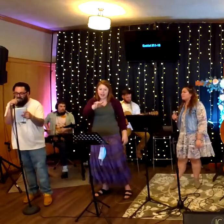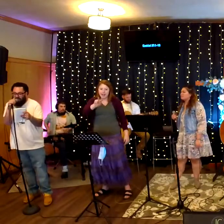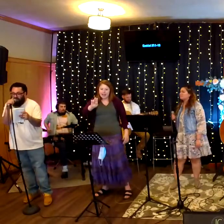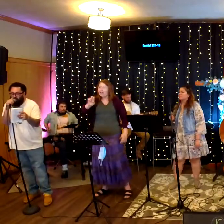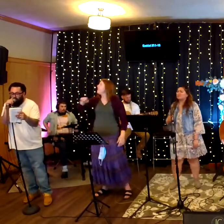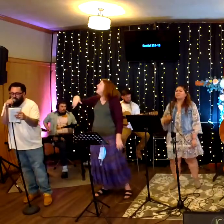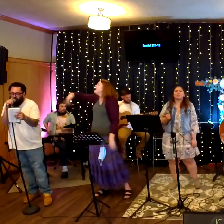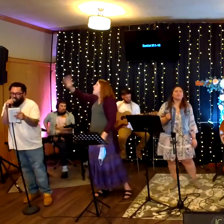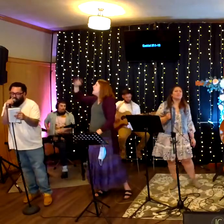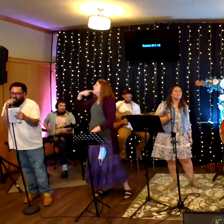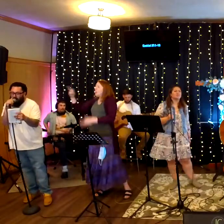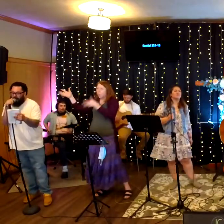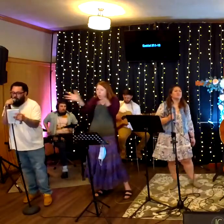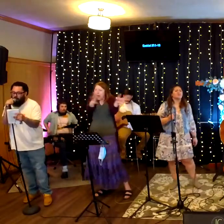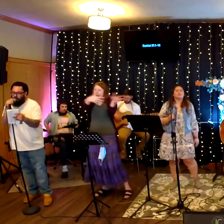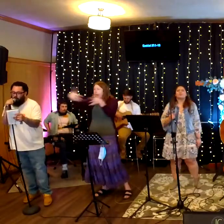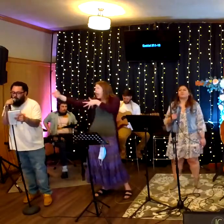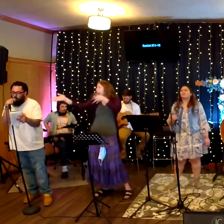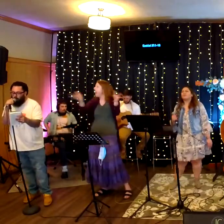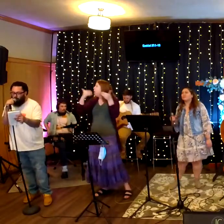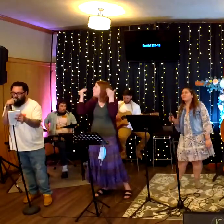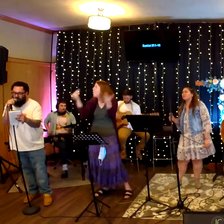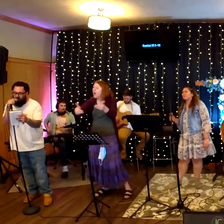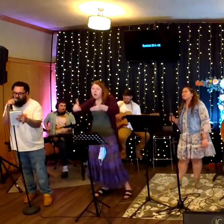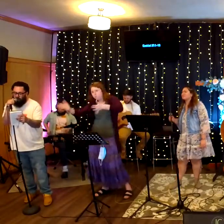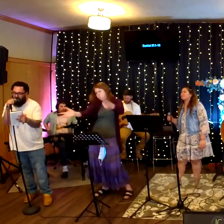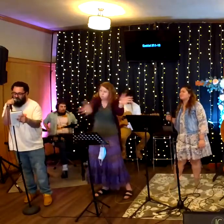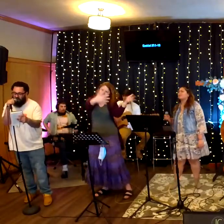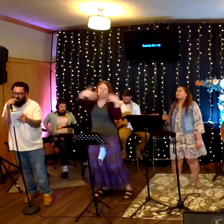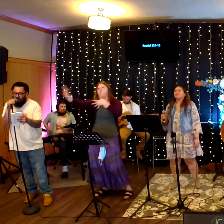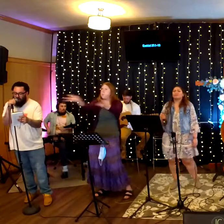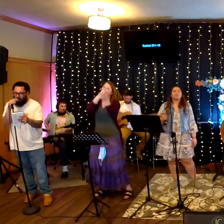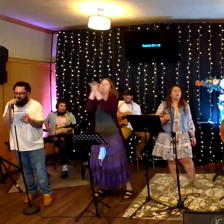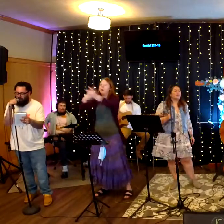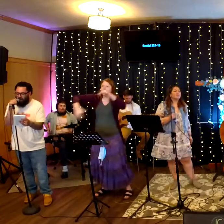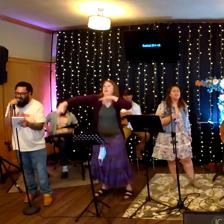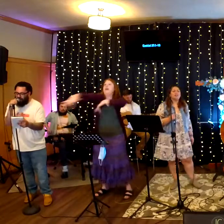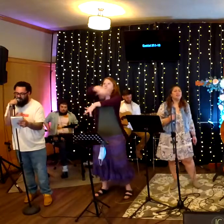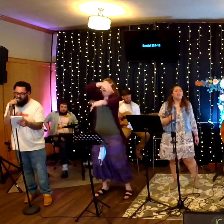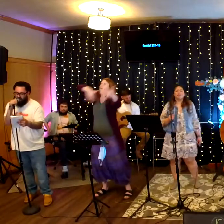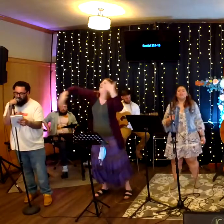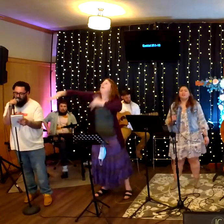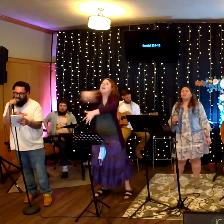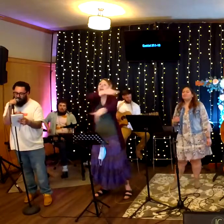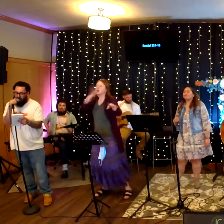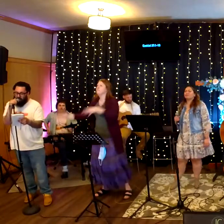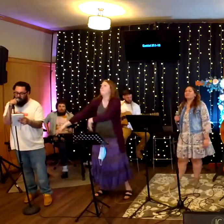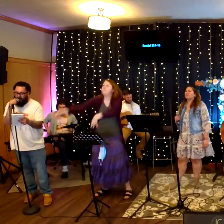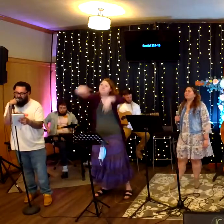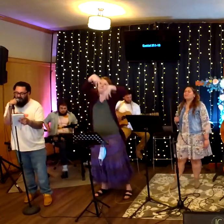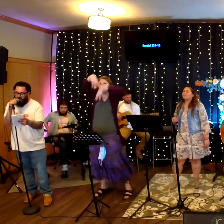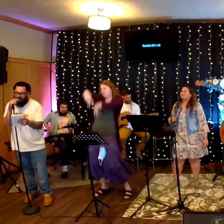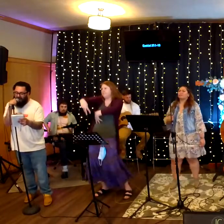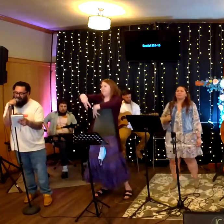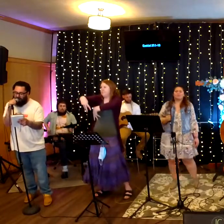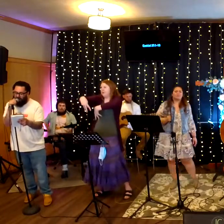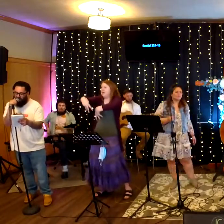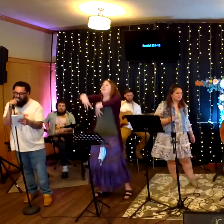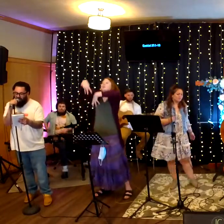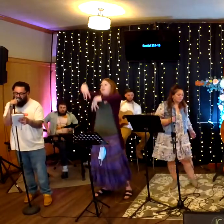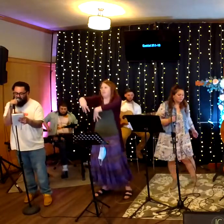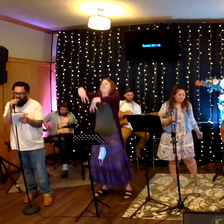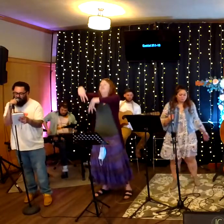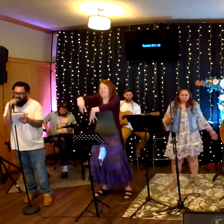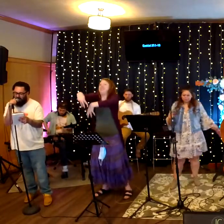now say to the wind, God commands you to blow from every direction and bleed life into these bodies. So they came alive